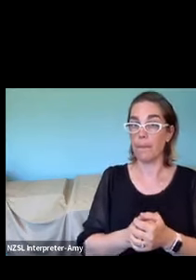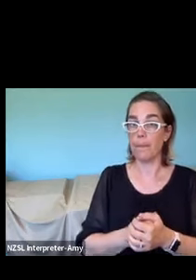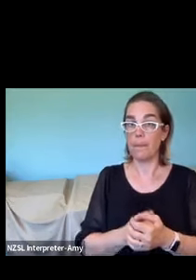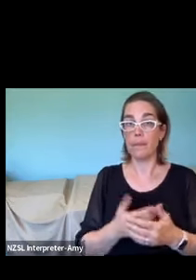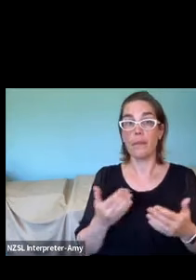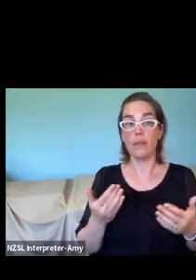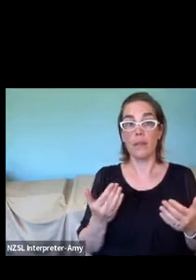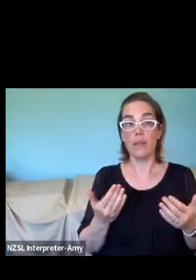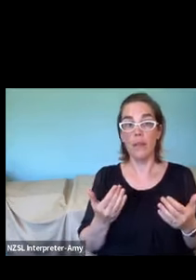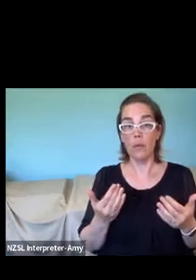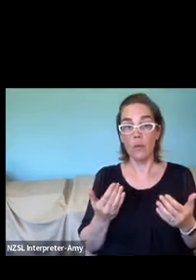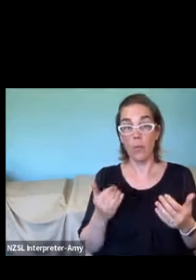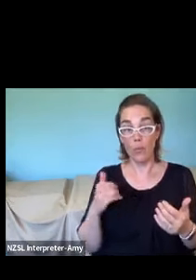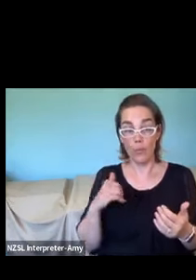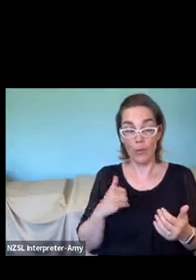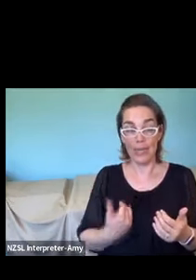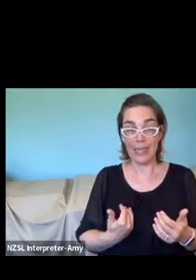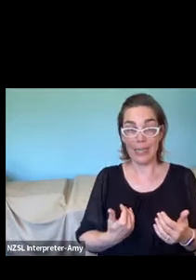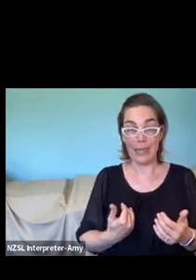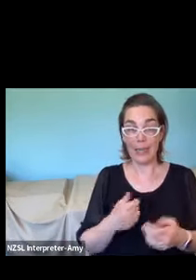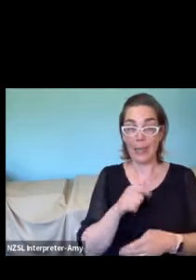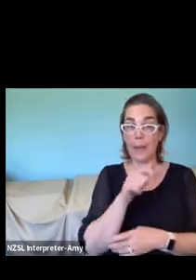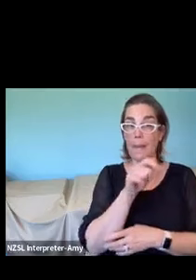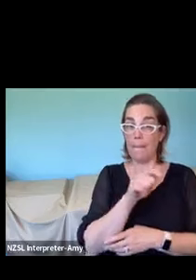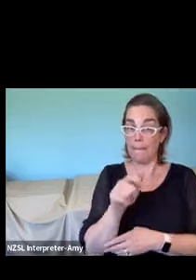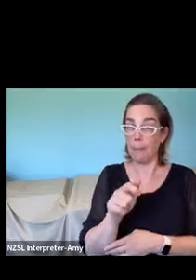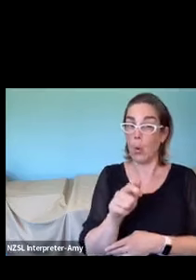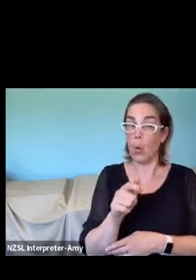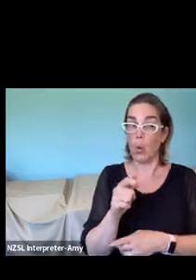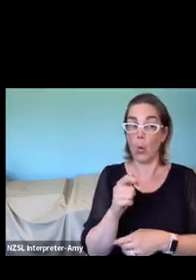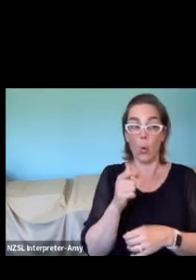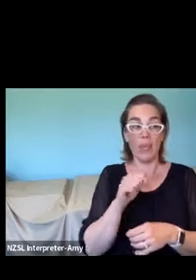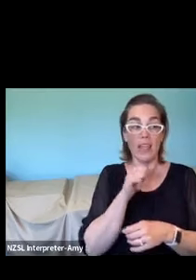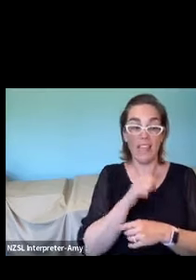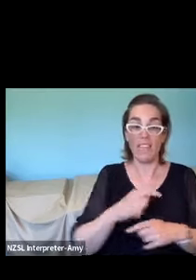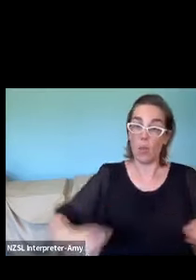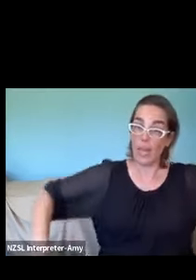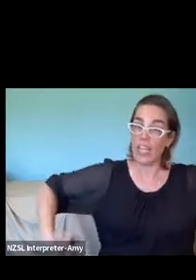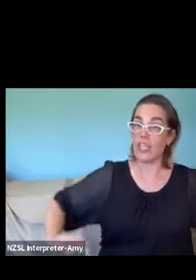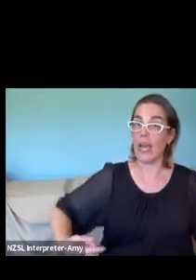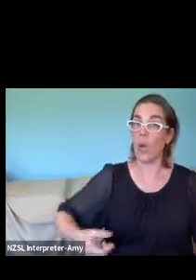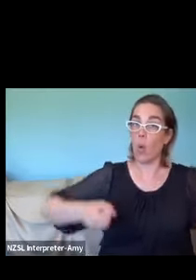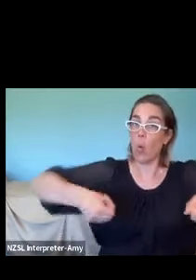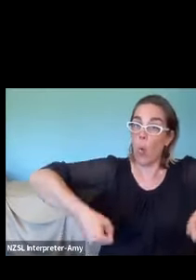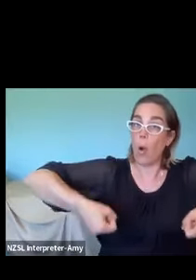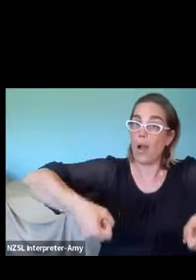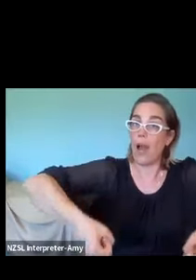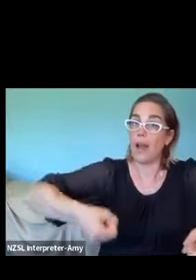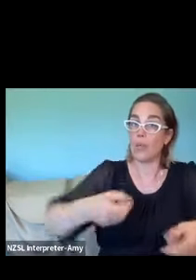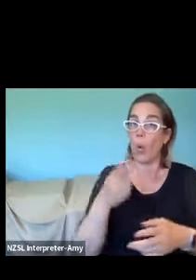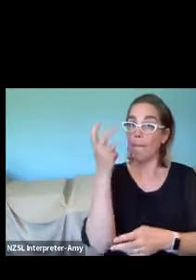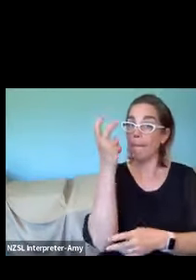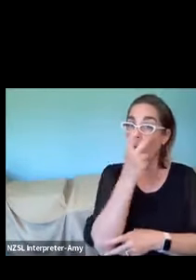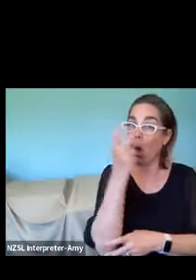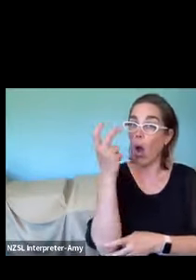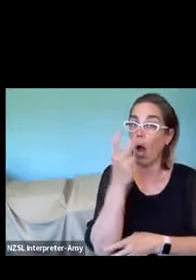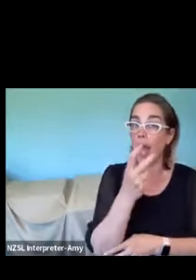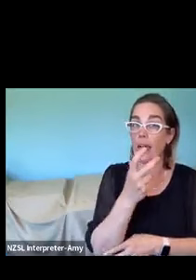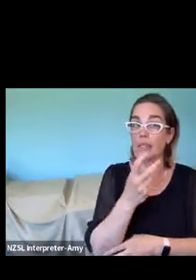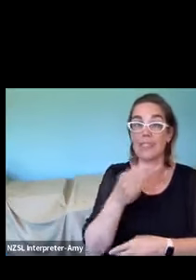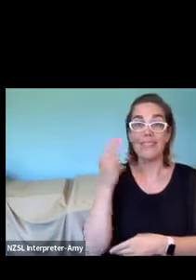people in the community that are in wheelchair, that's in walkers, the ones that are blind, people that's